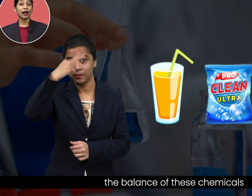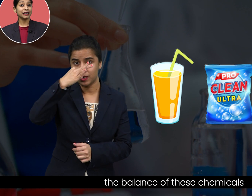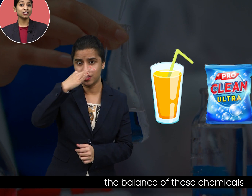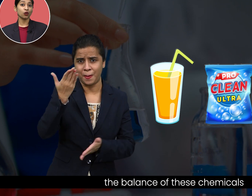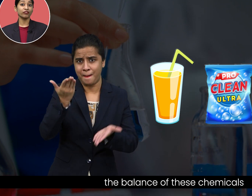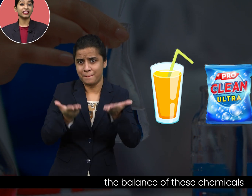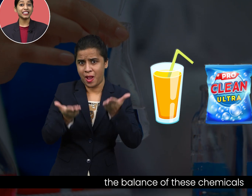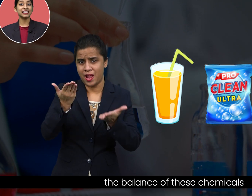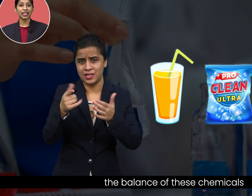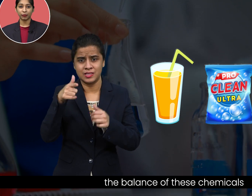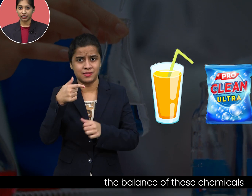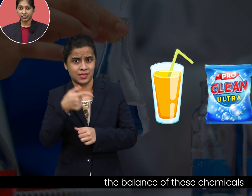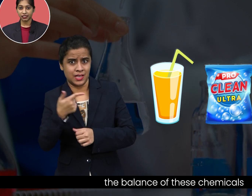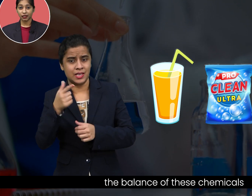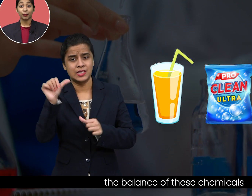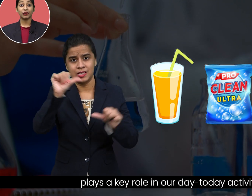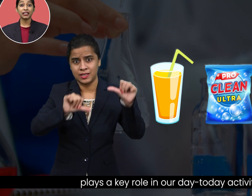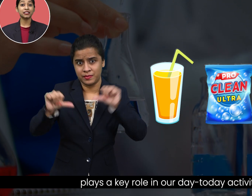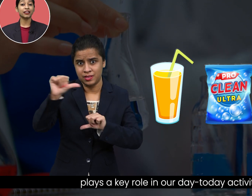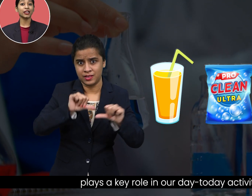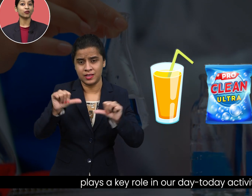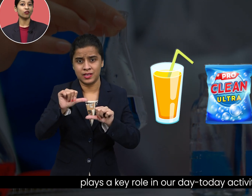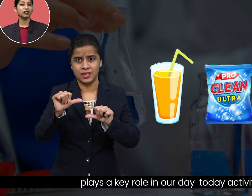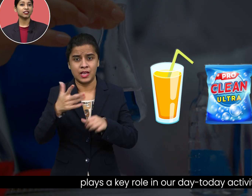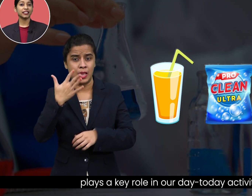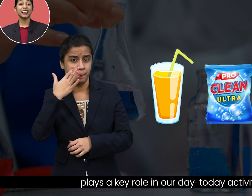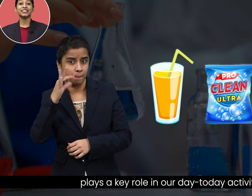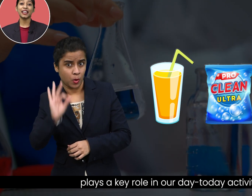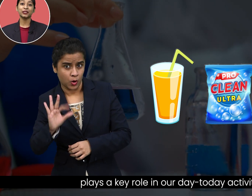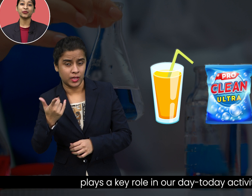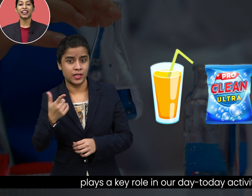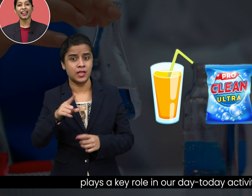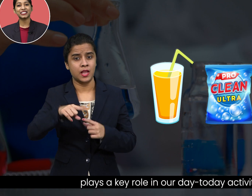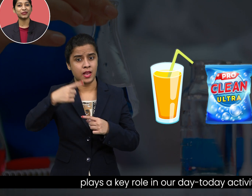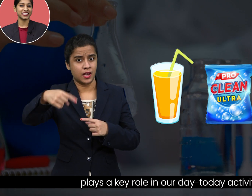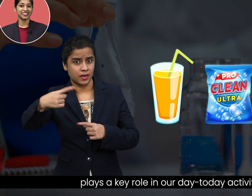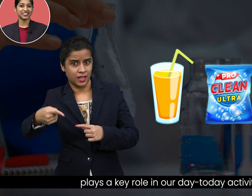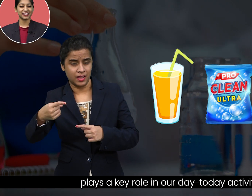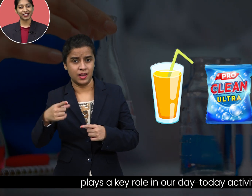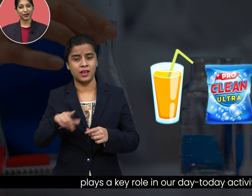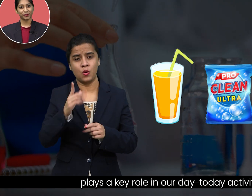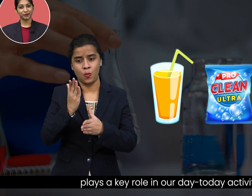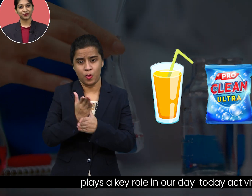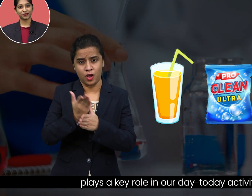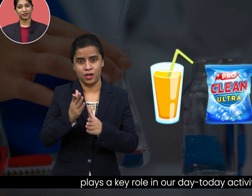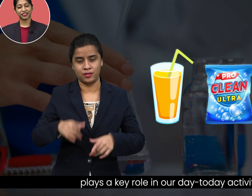The balance of these chemicals plays a key role in our day-to-day activities.